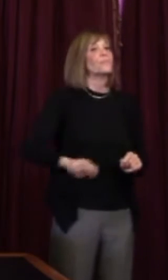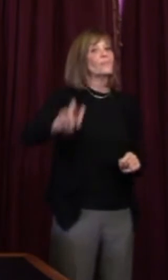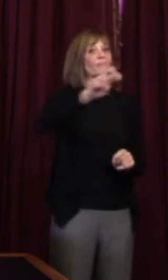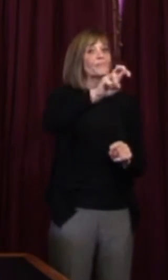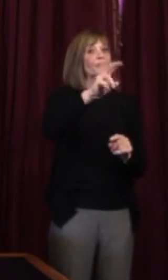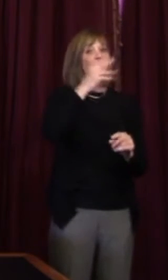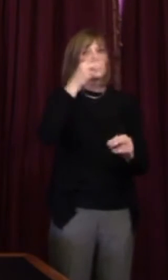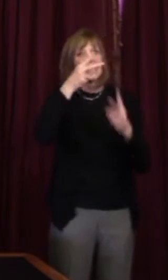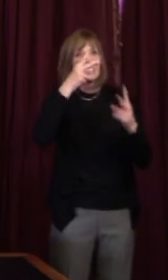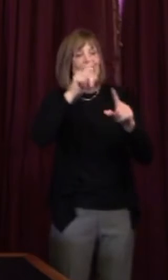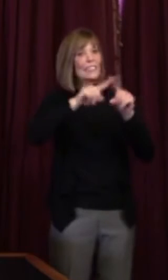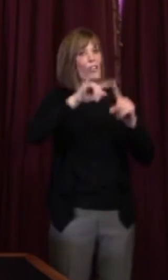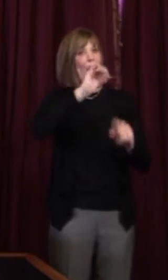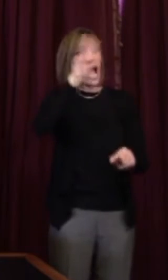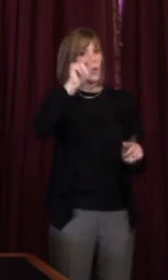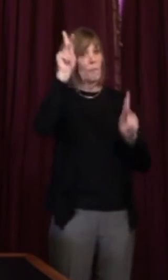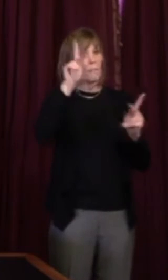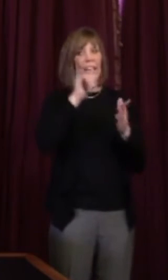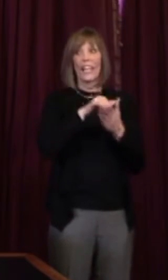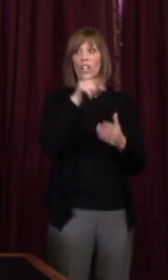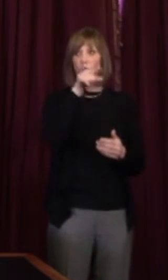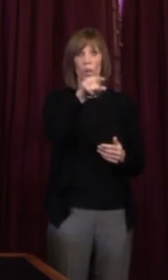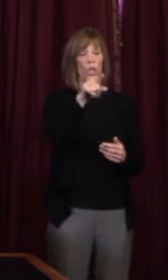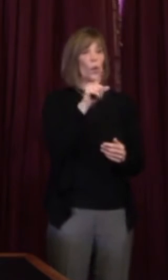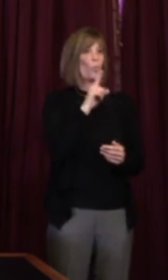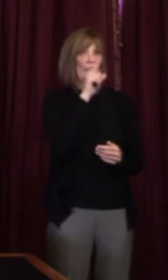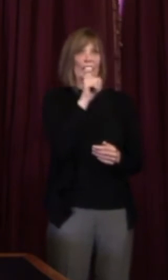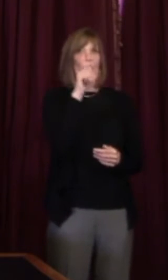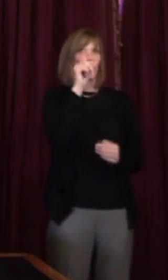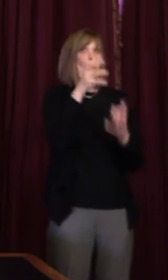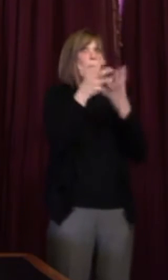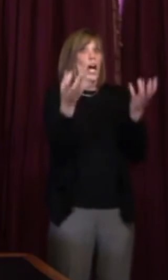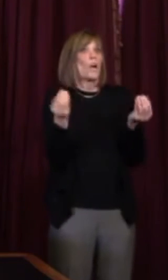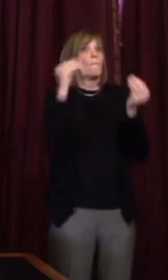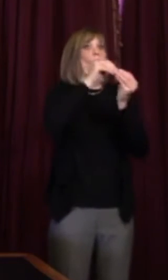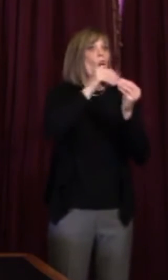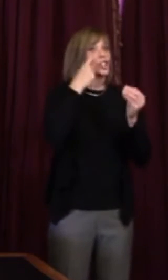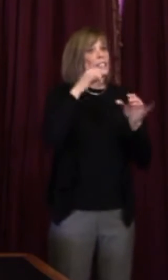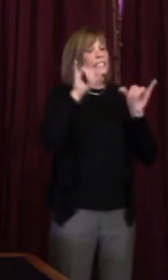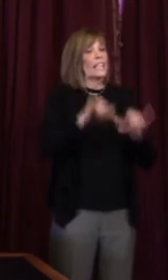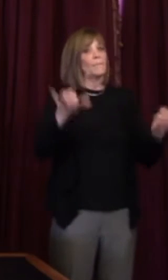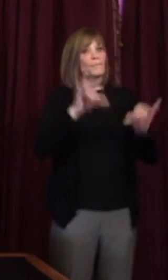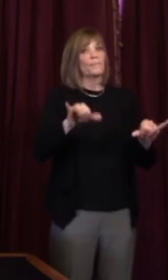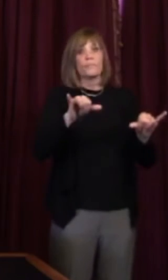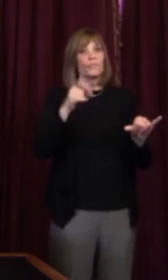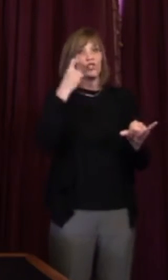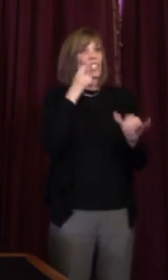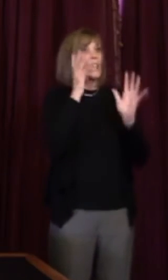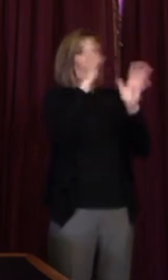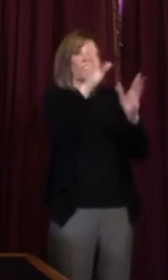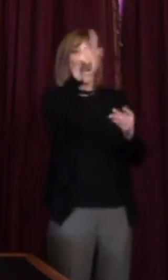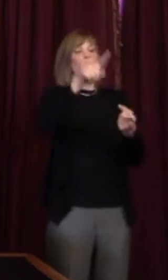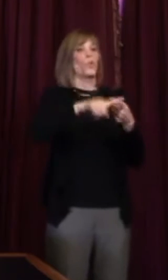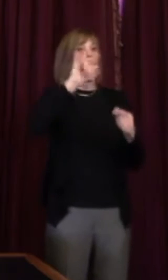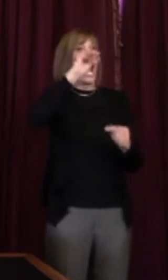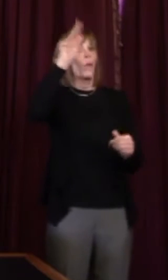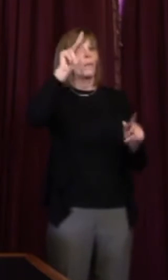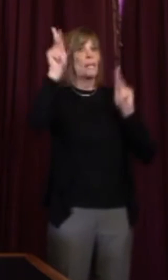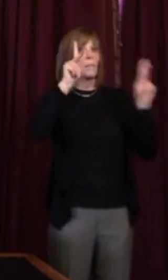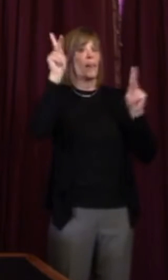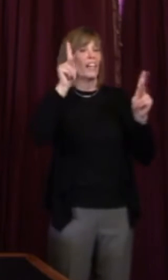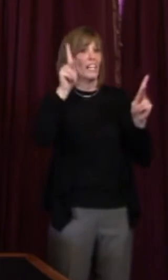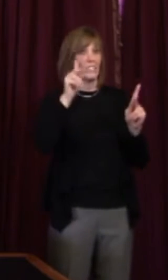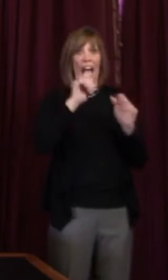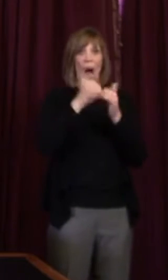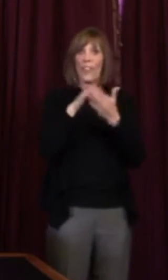see Iowans, but you haven't imposed any new mitigation measures or done anything to really slow the curve, just leaving it to Iowans to do it. No.